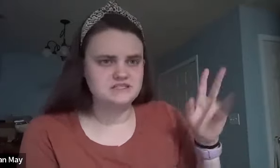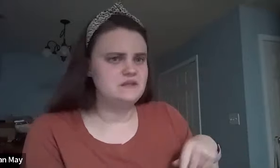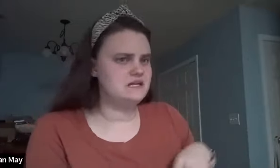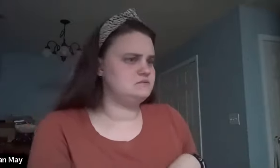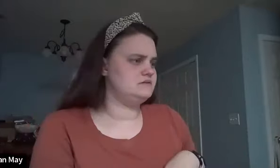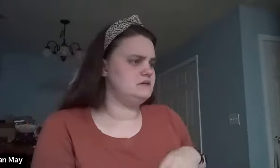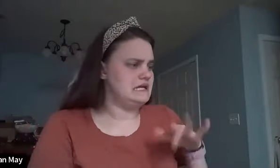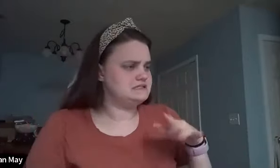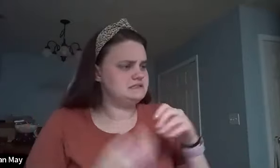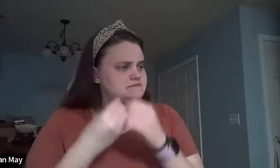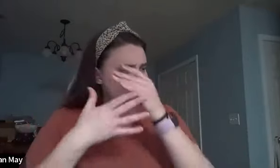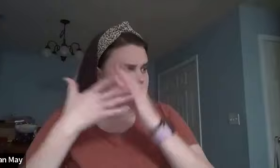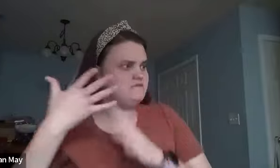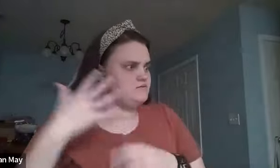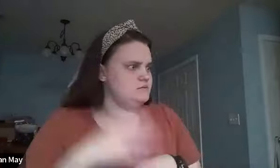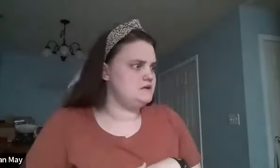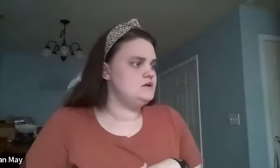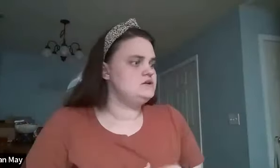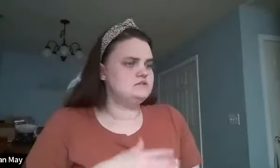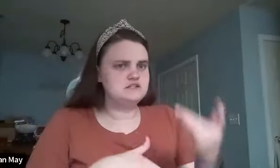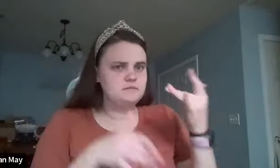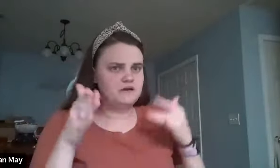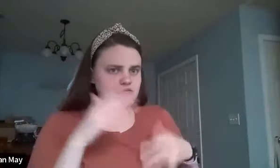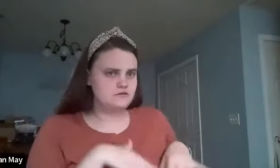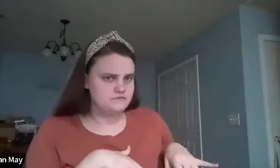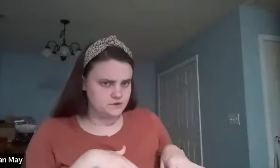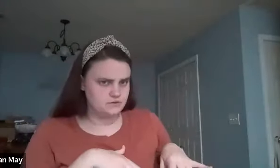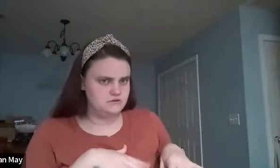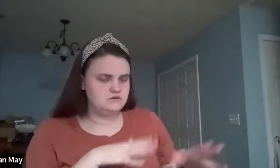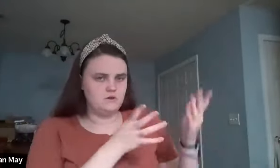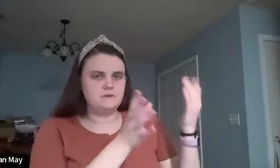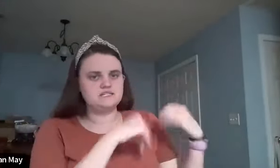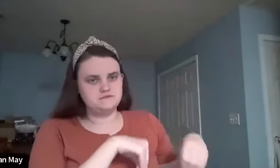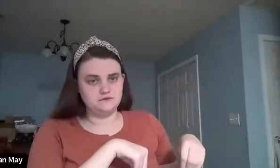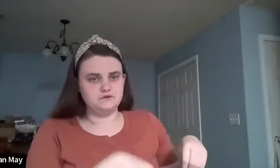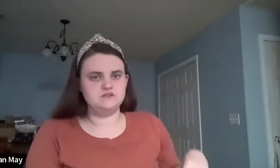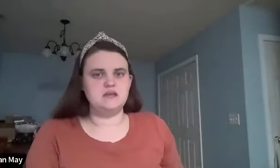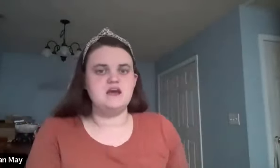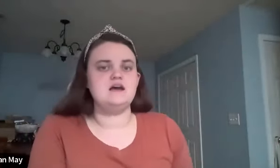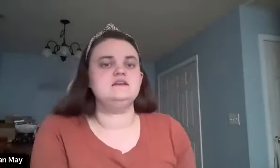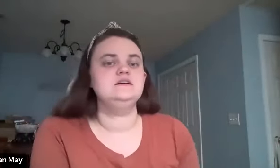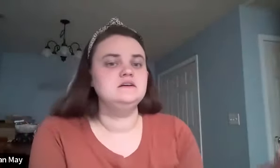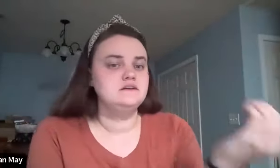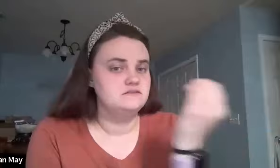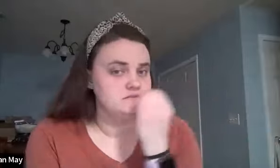what the next group of 5 would be. So let's go back through our food, all the way back to food. So we had